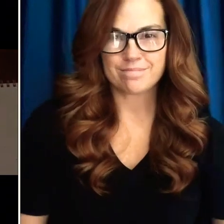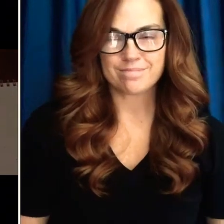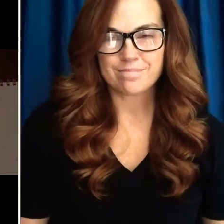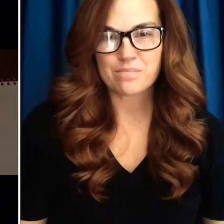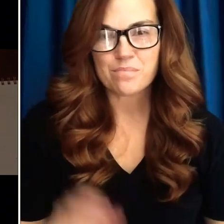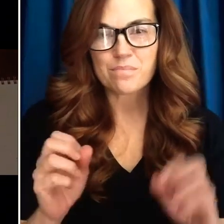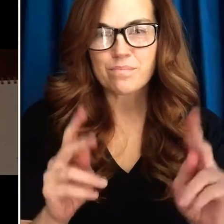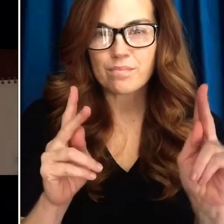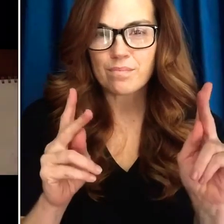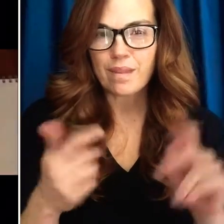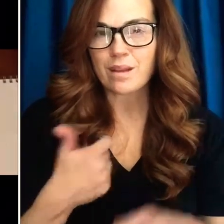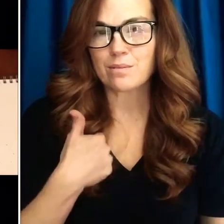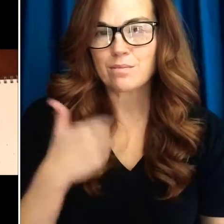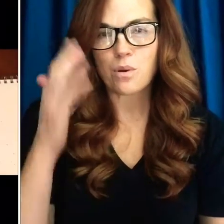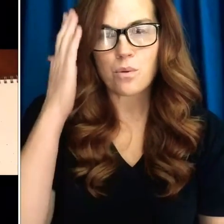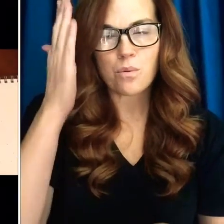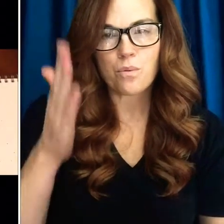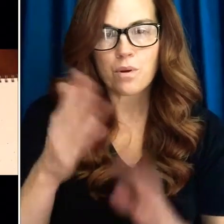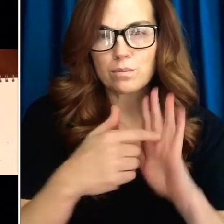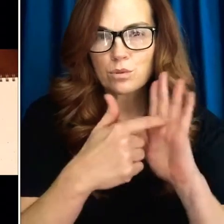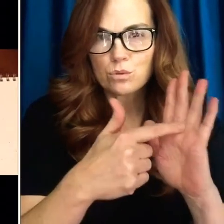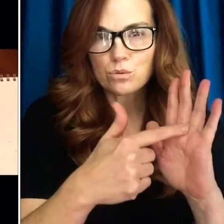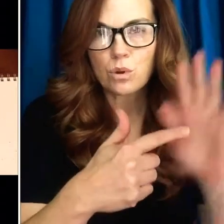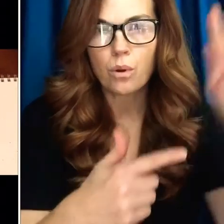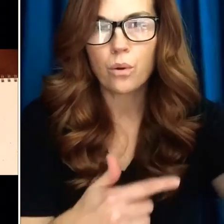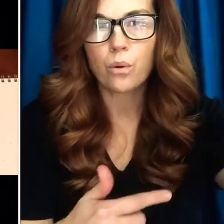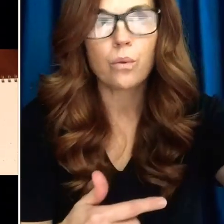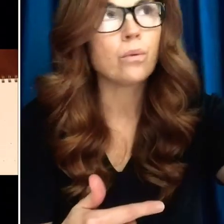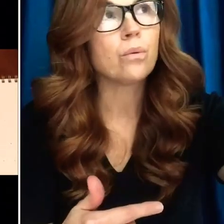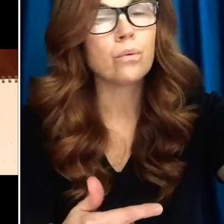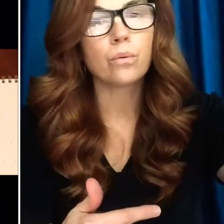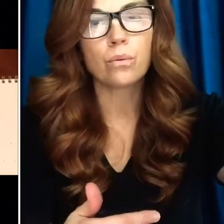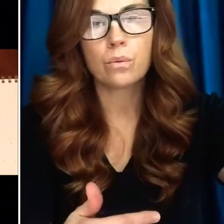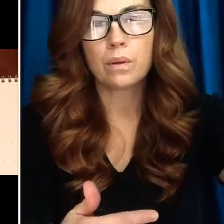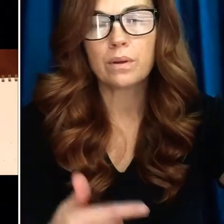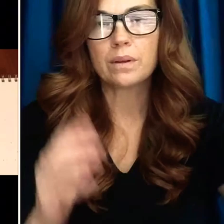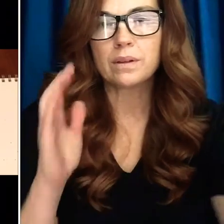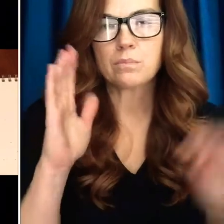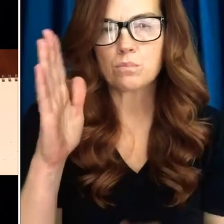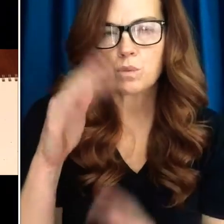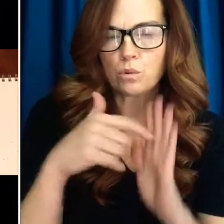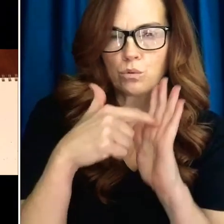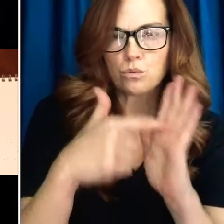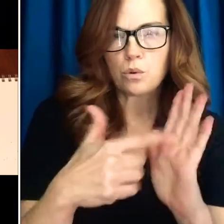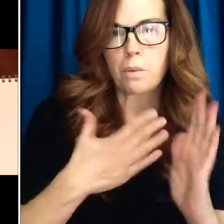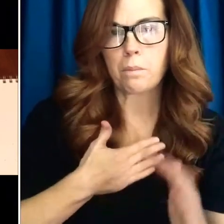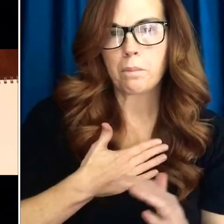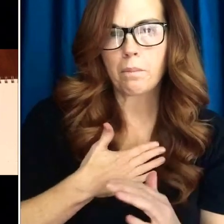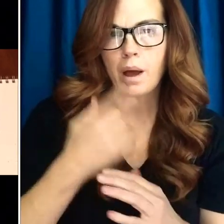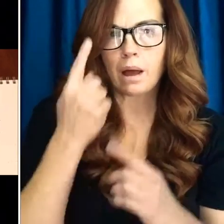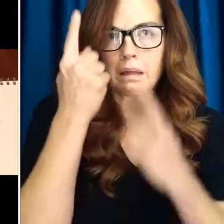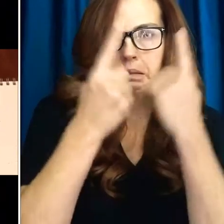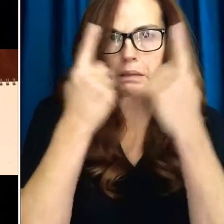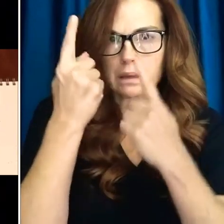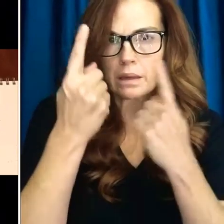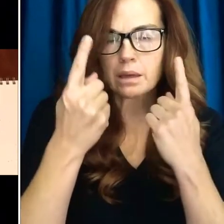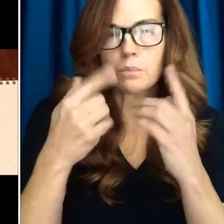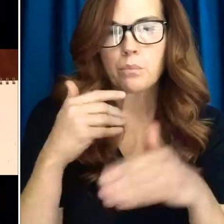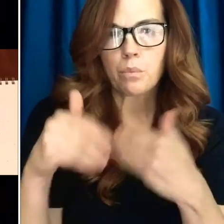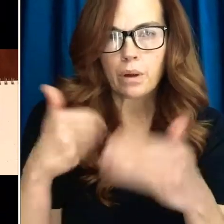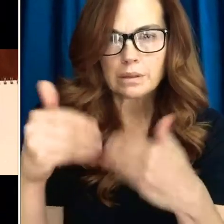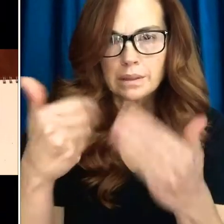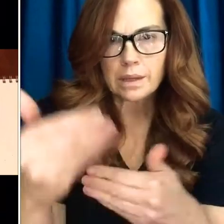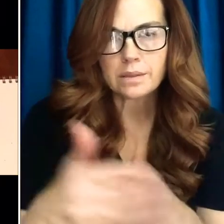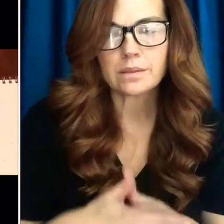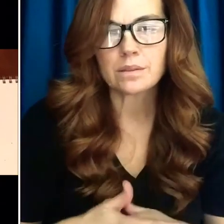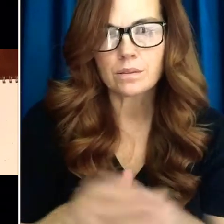So I'm going to kind of walk you through my thought process as I'm doing this mixed media eye that you guys are supposed